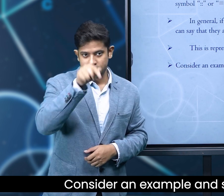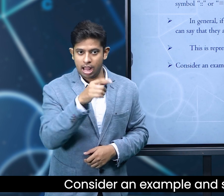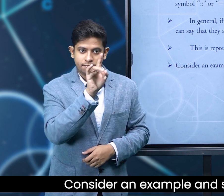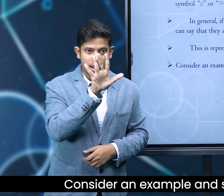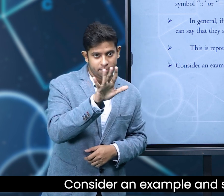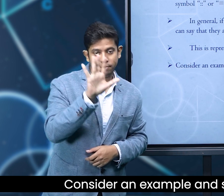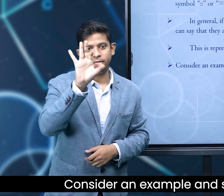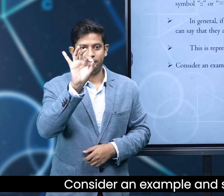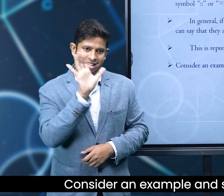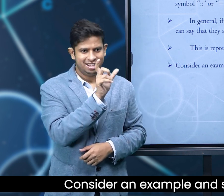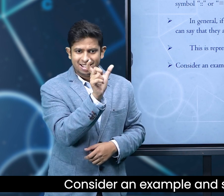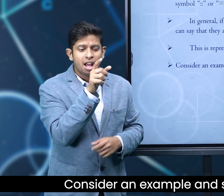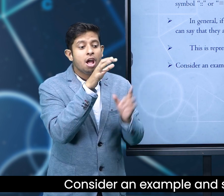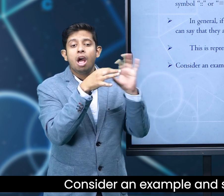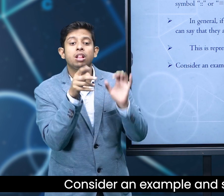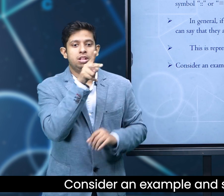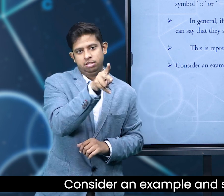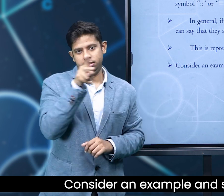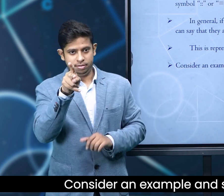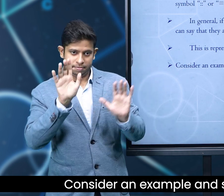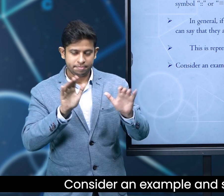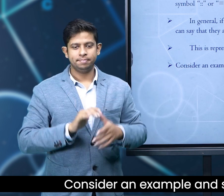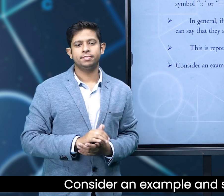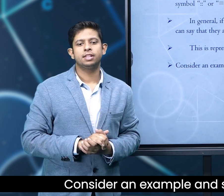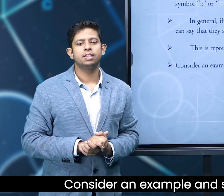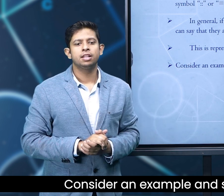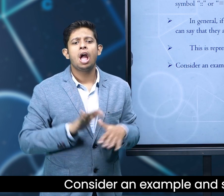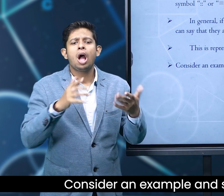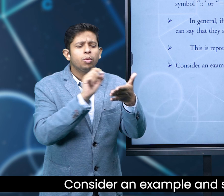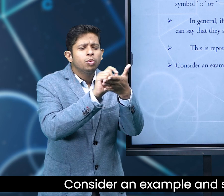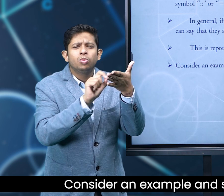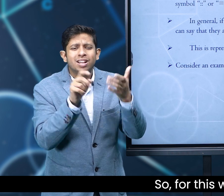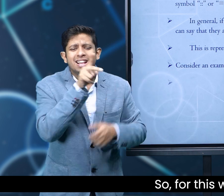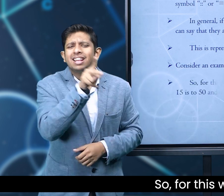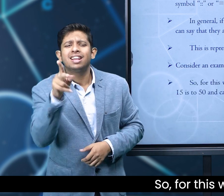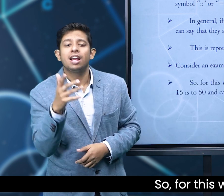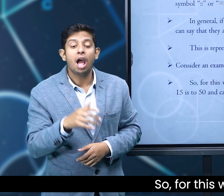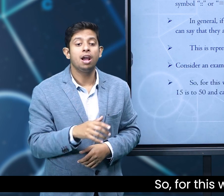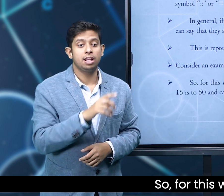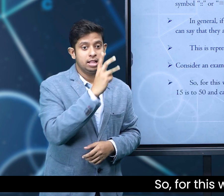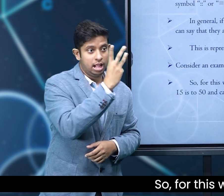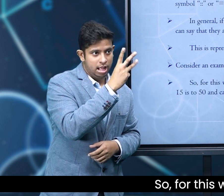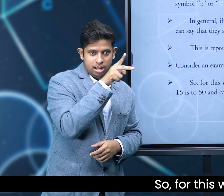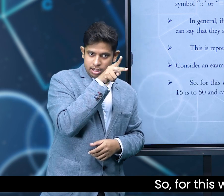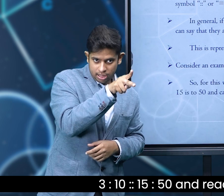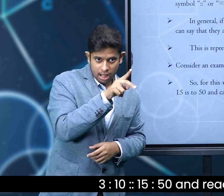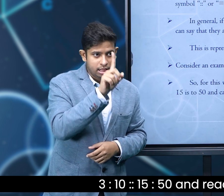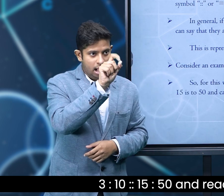10, 15, 50 are in proportion. So for this, we can write it as 3 is to